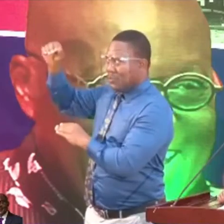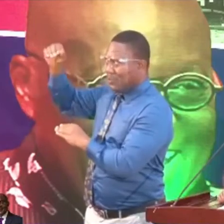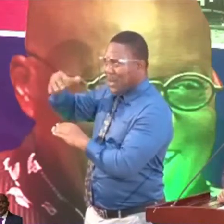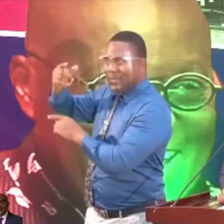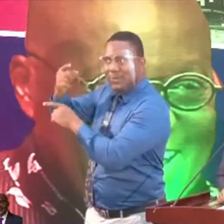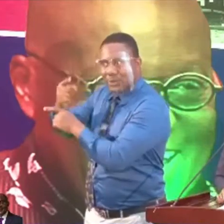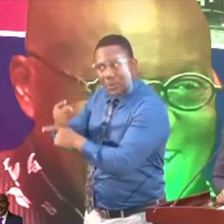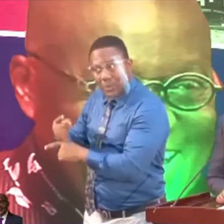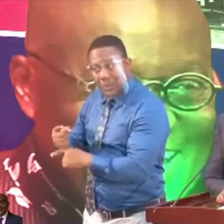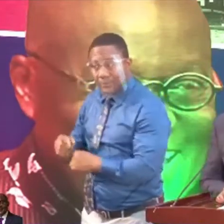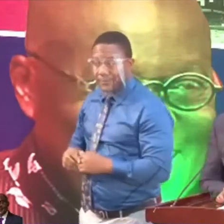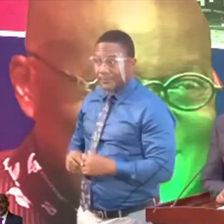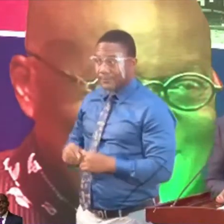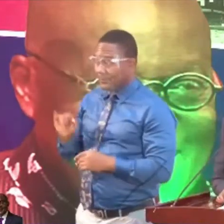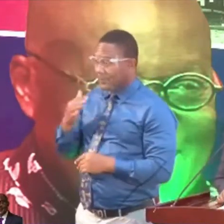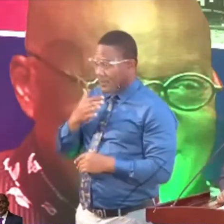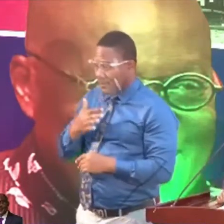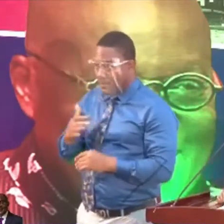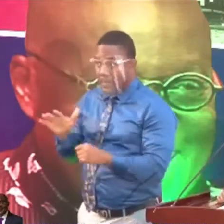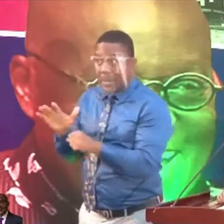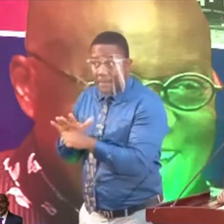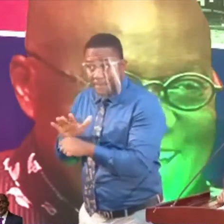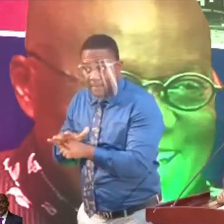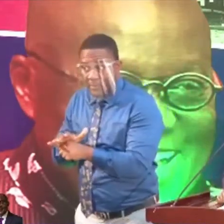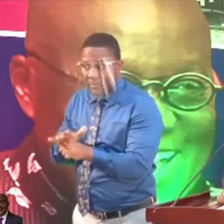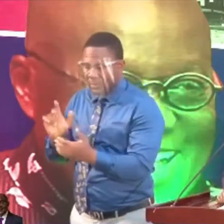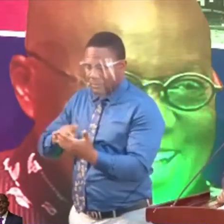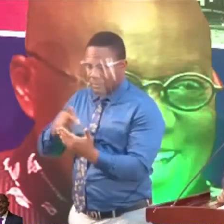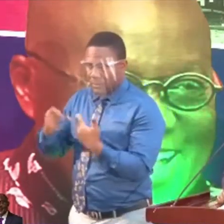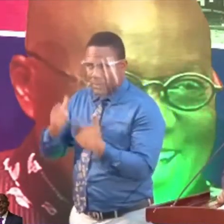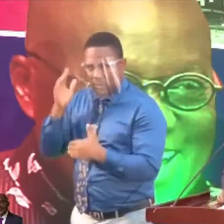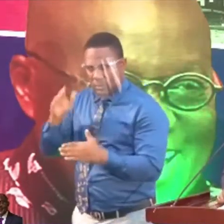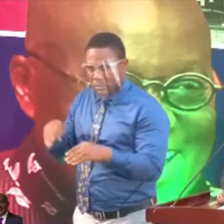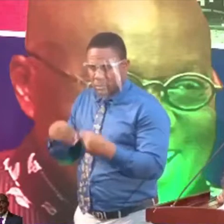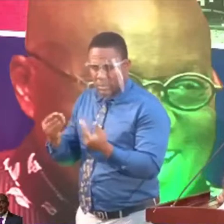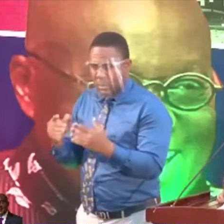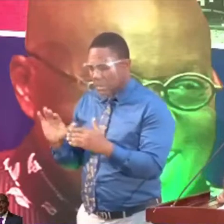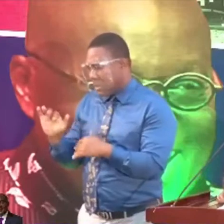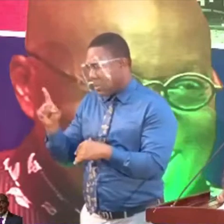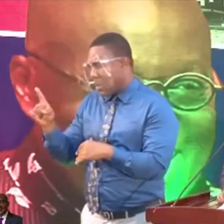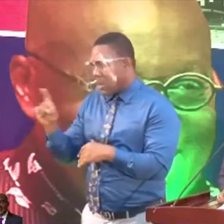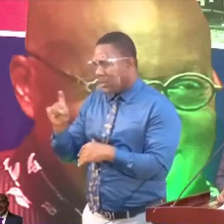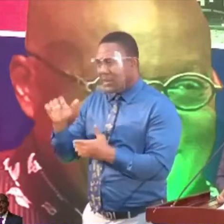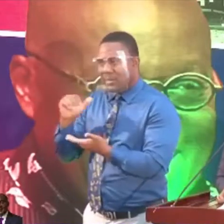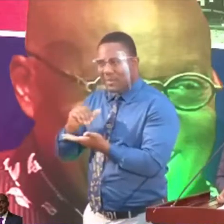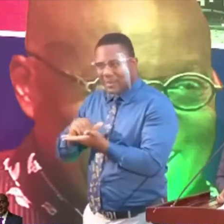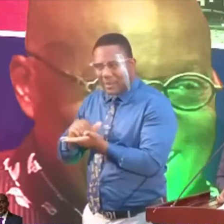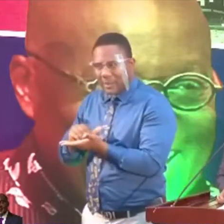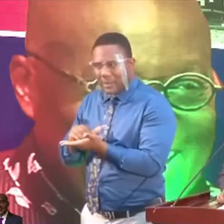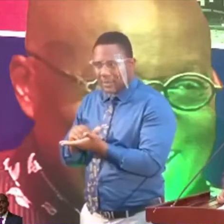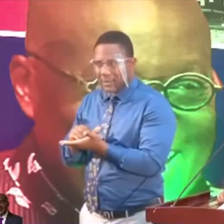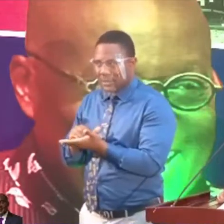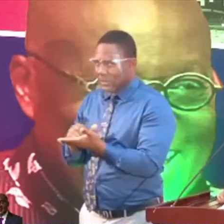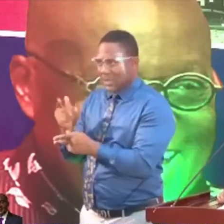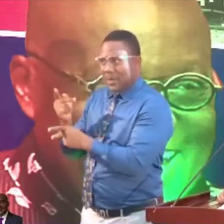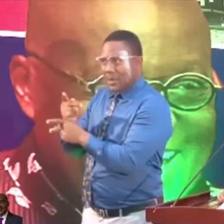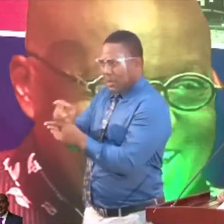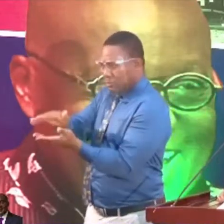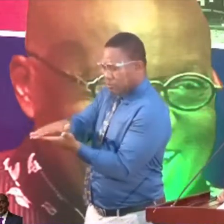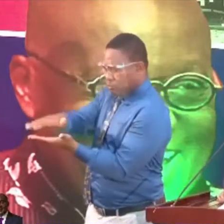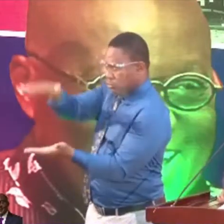When completed, the program will provide about 100,000 metric tons of storage